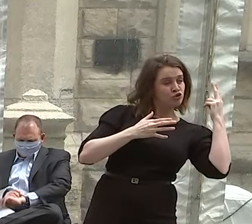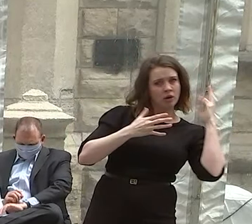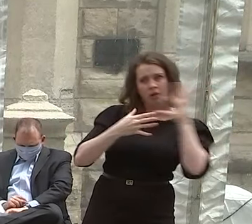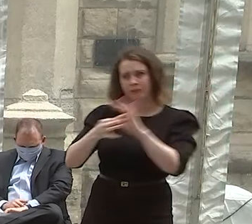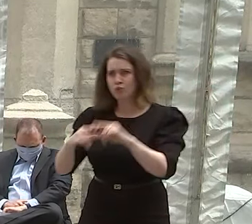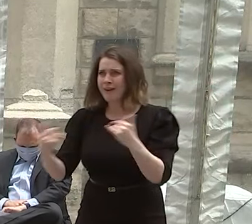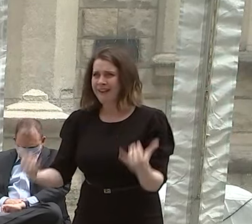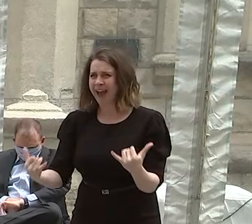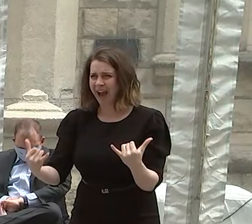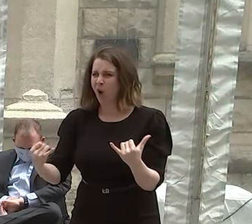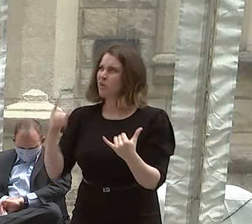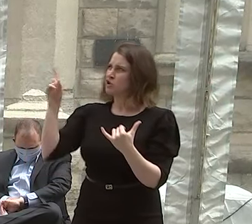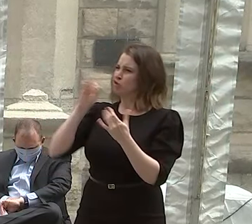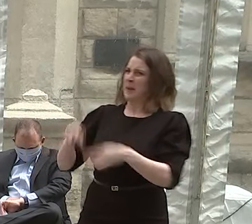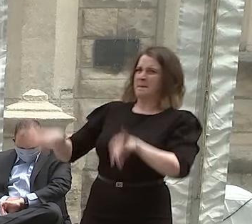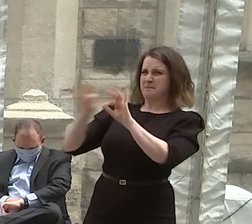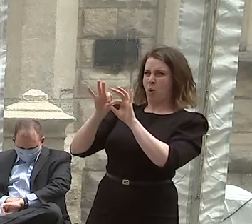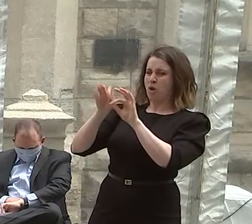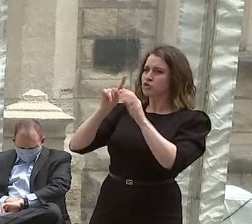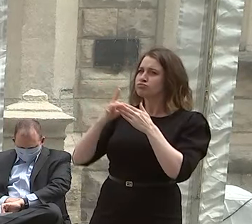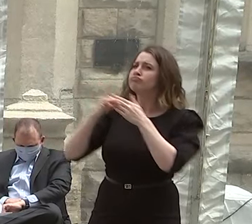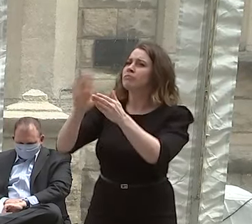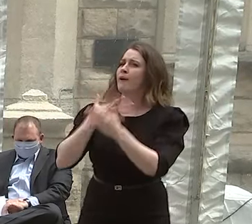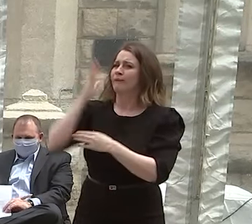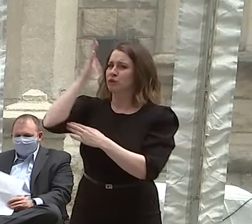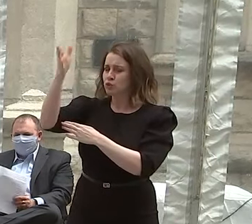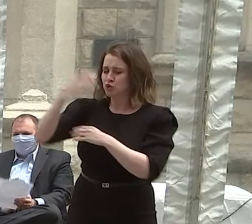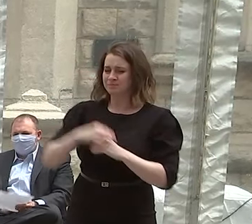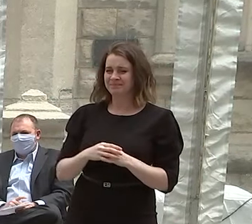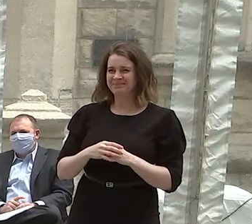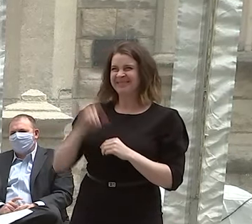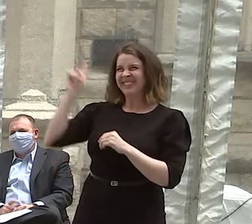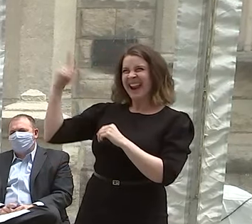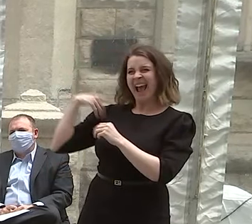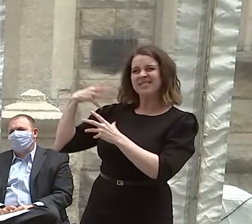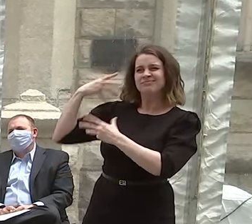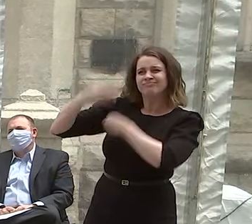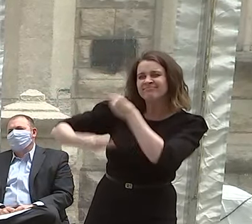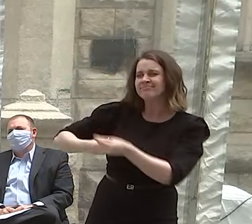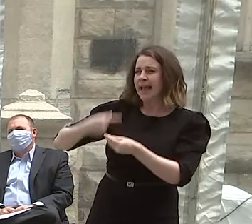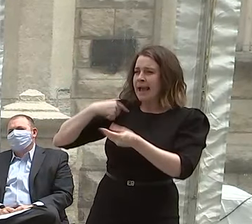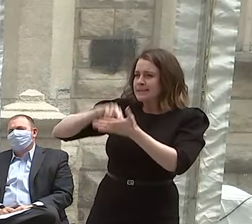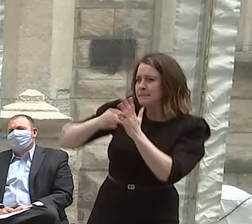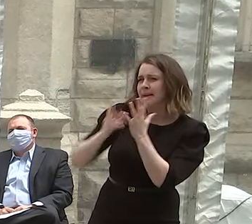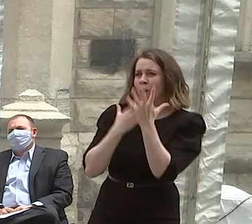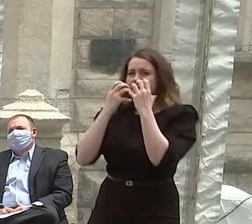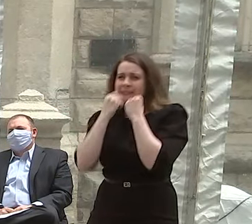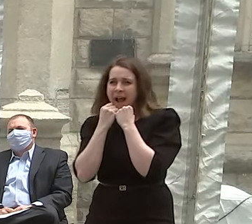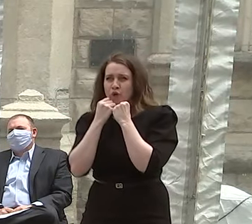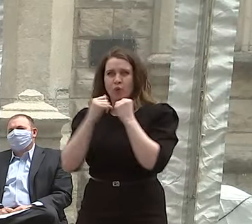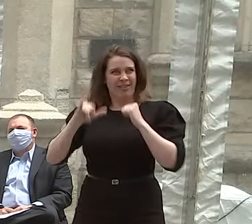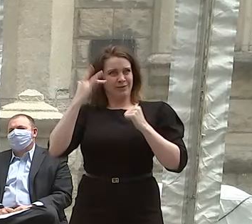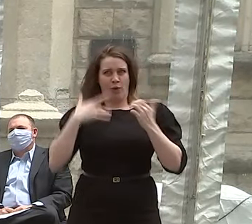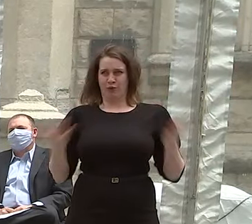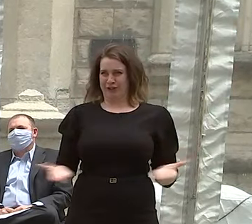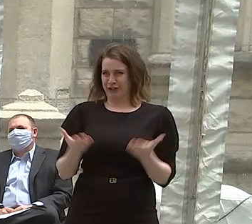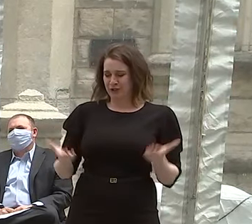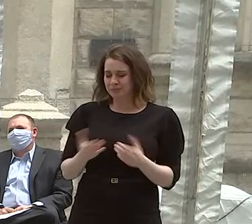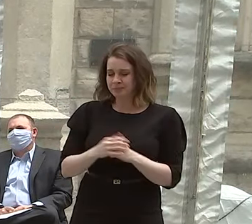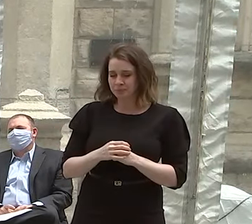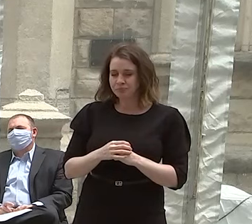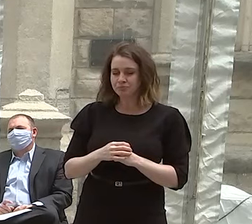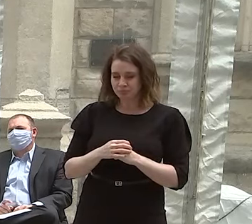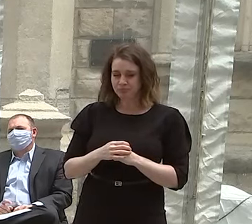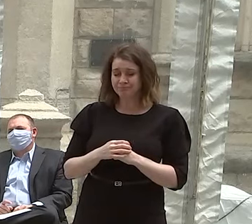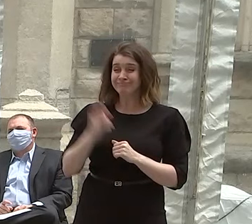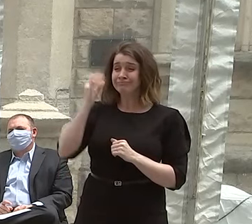us along our path to the future. It's that heritage and meaning that brings us here today. Just 2 years after this